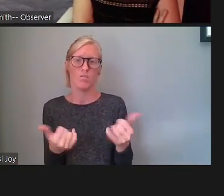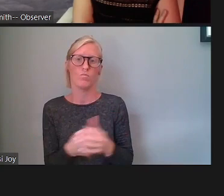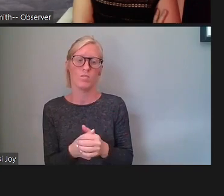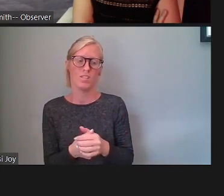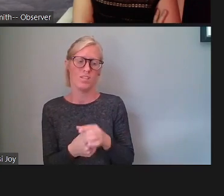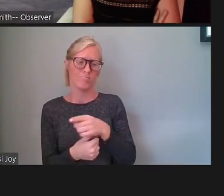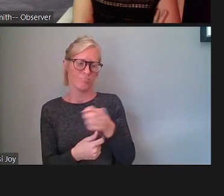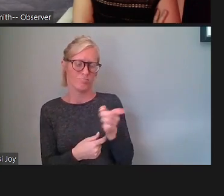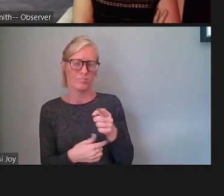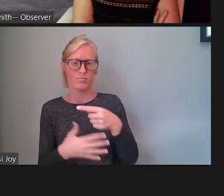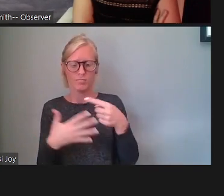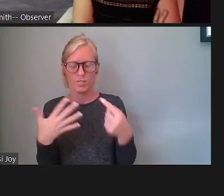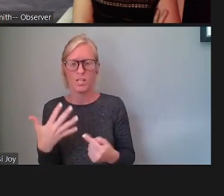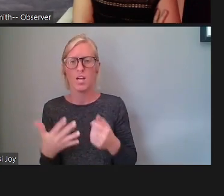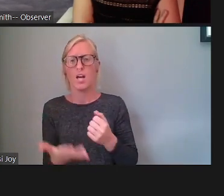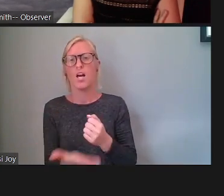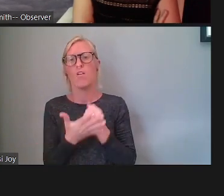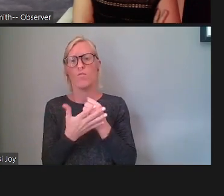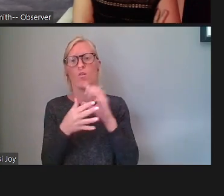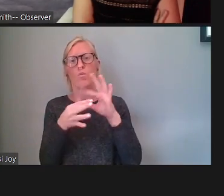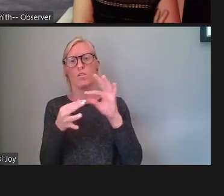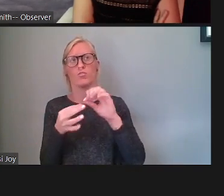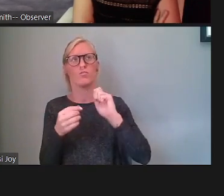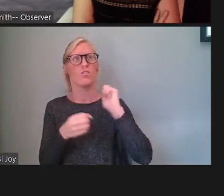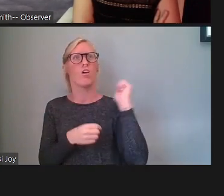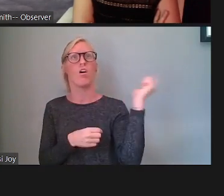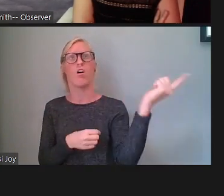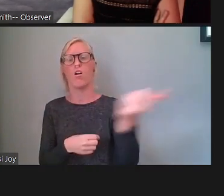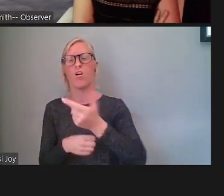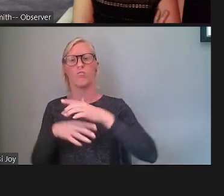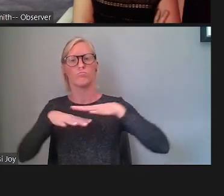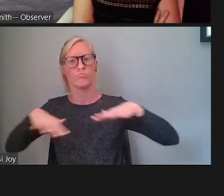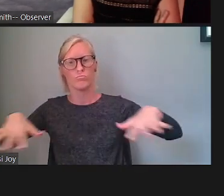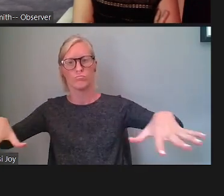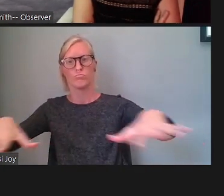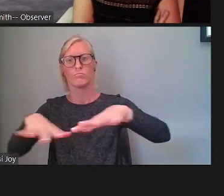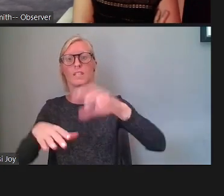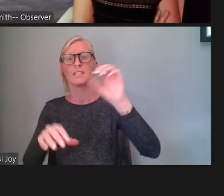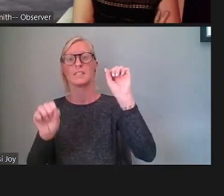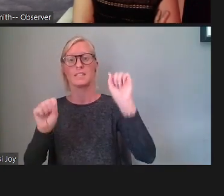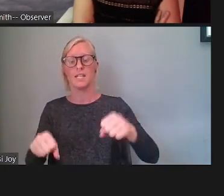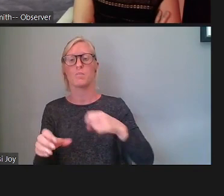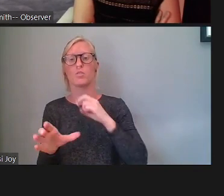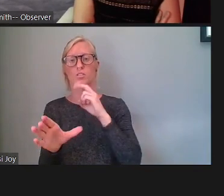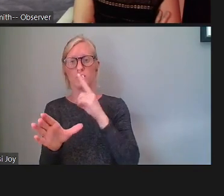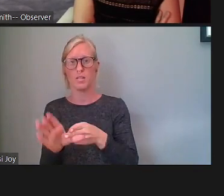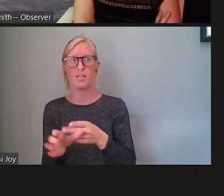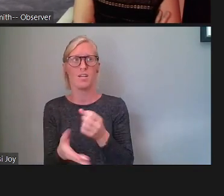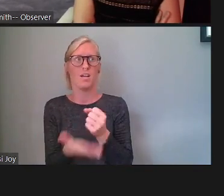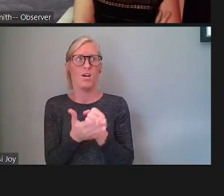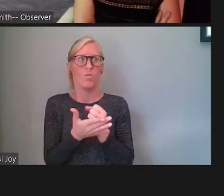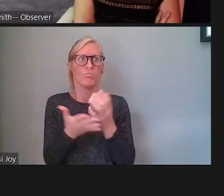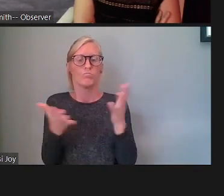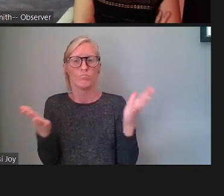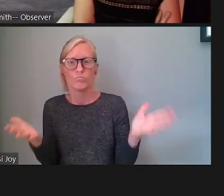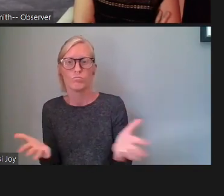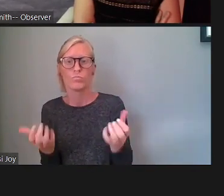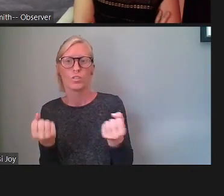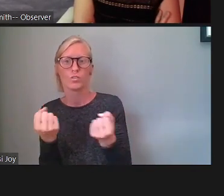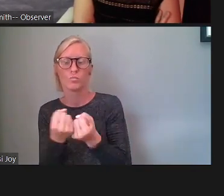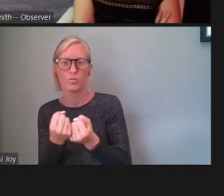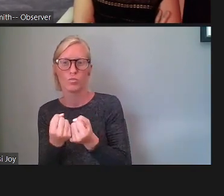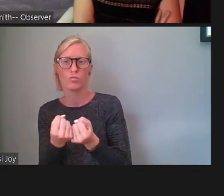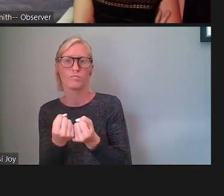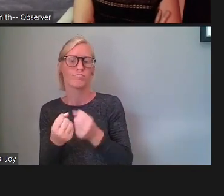helpful messages that all the community can participate in to help promote mental well-being and